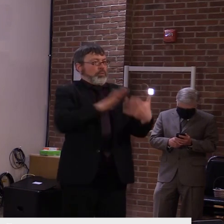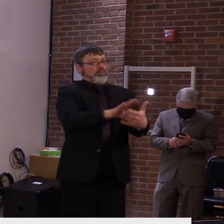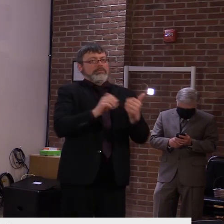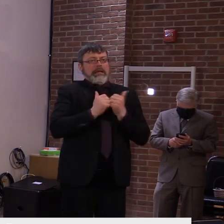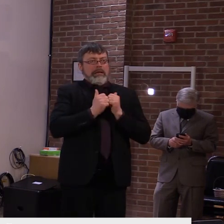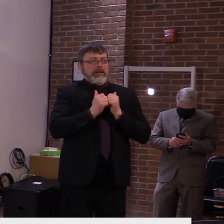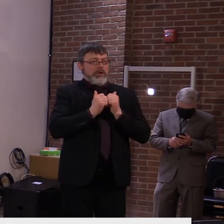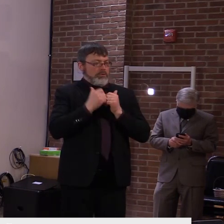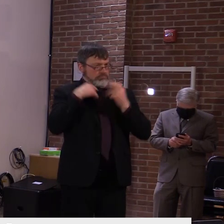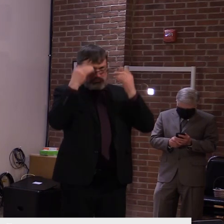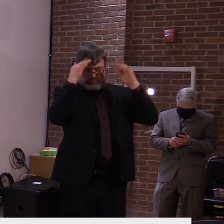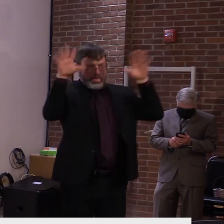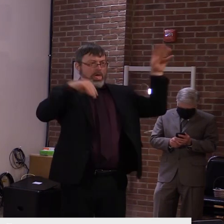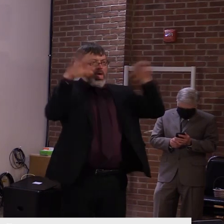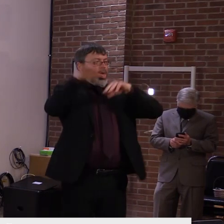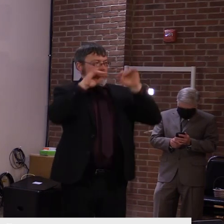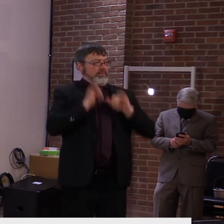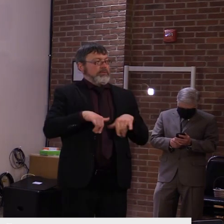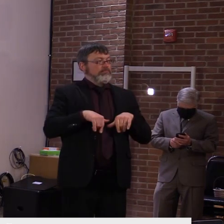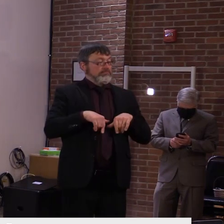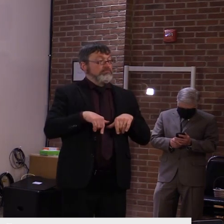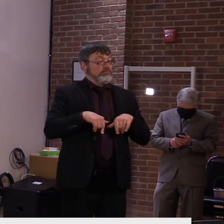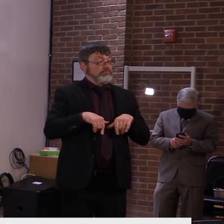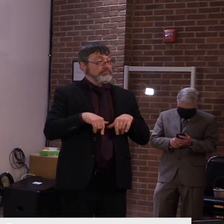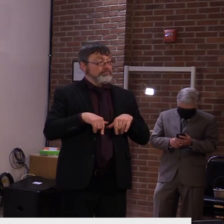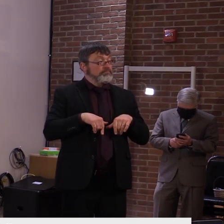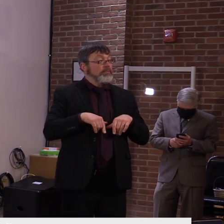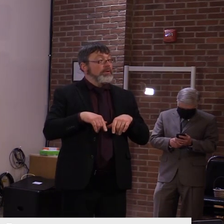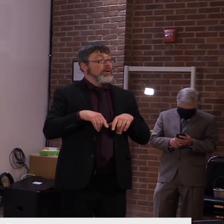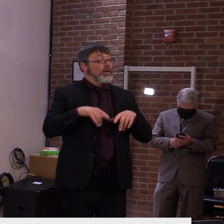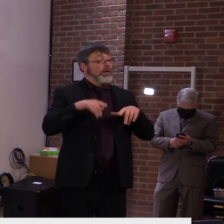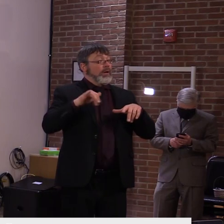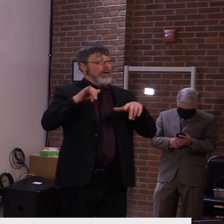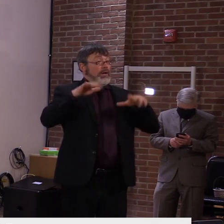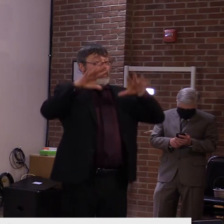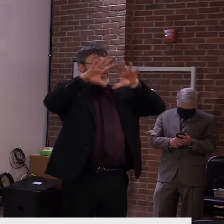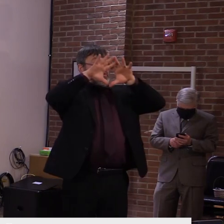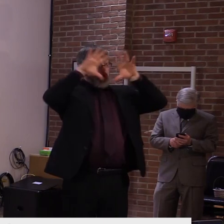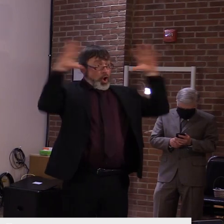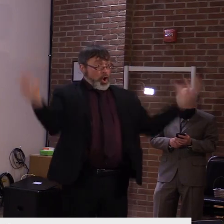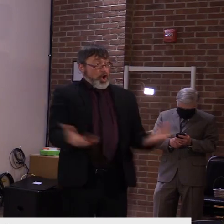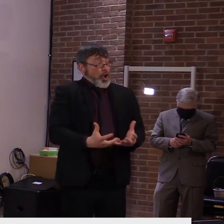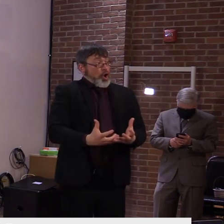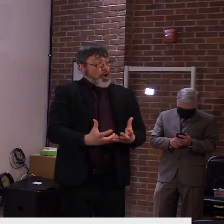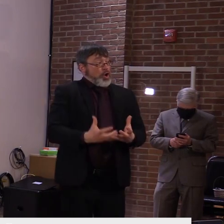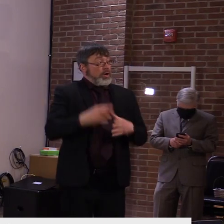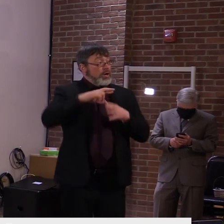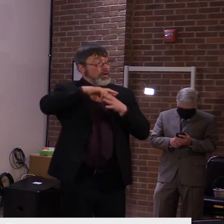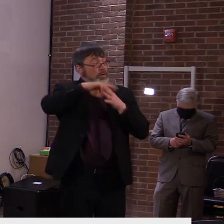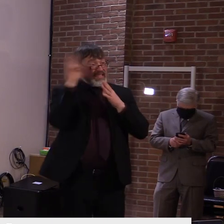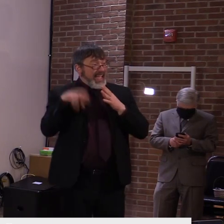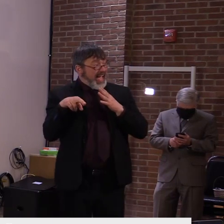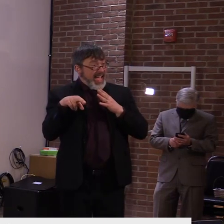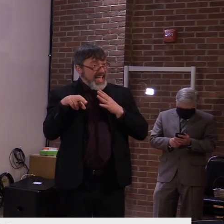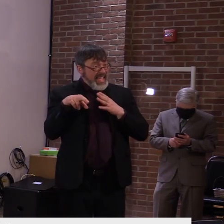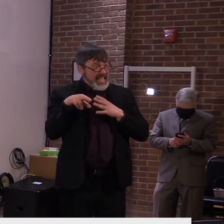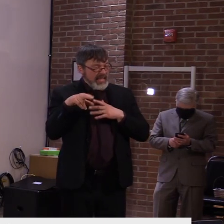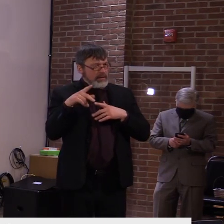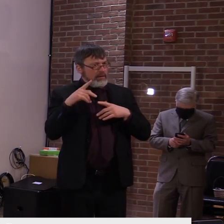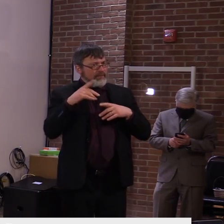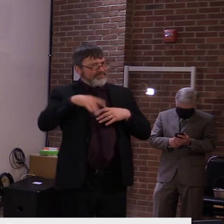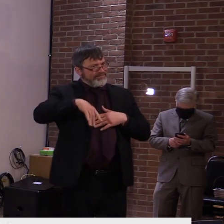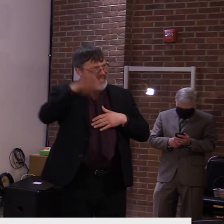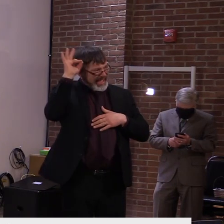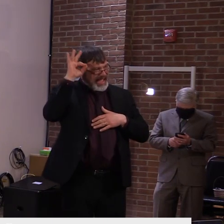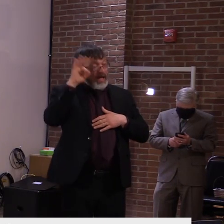in our younger age and younger grades, is that kids are not transmitting the virus to each other most of the